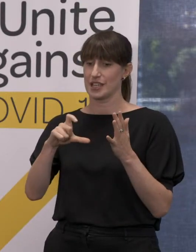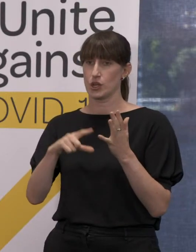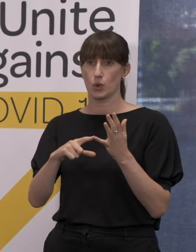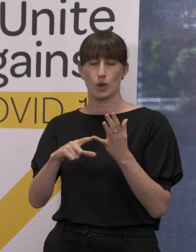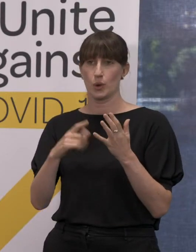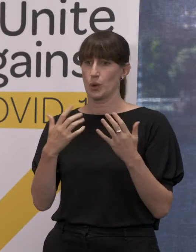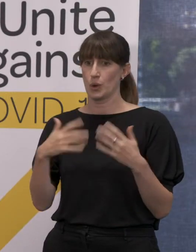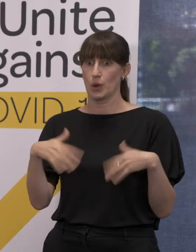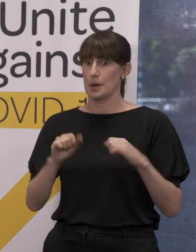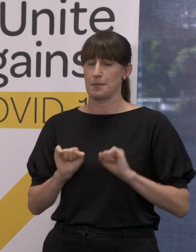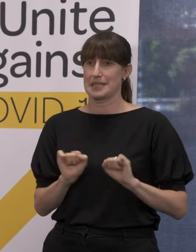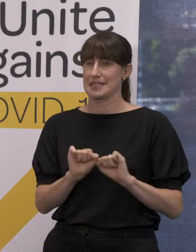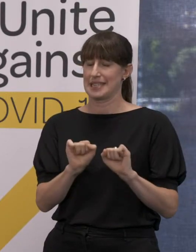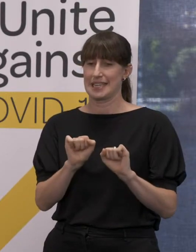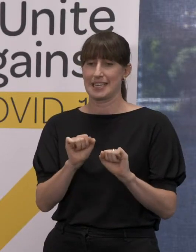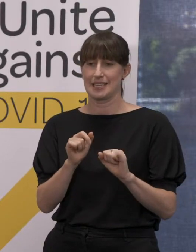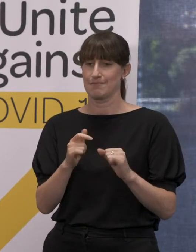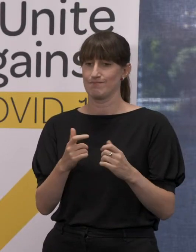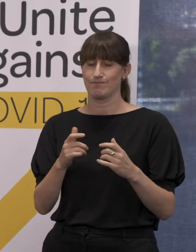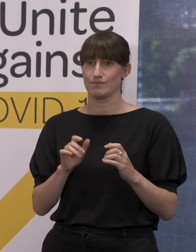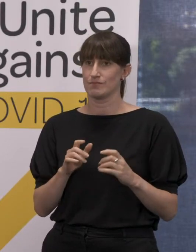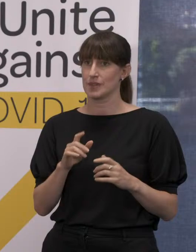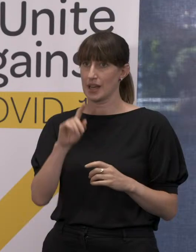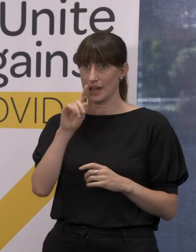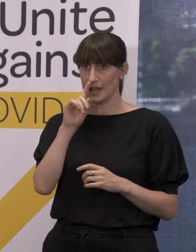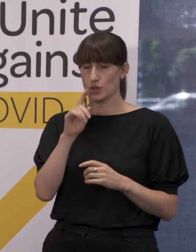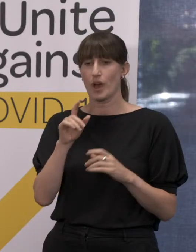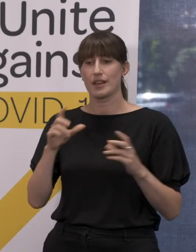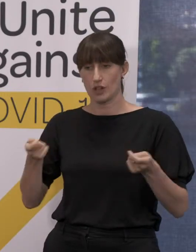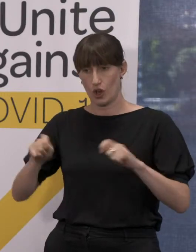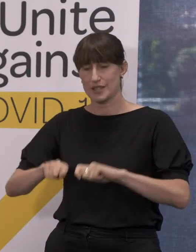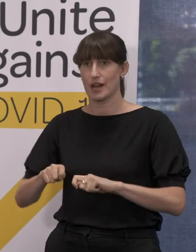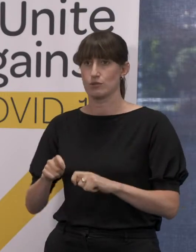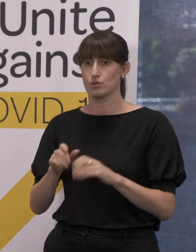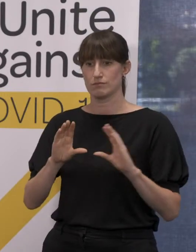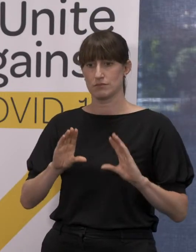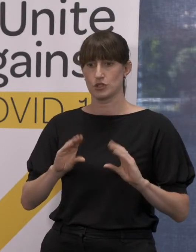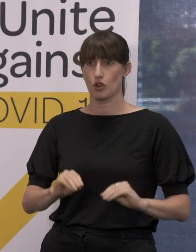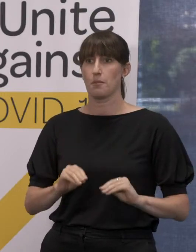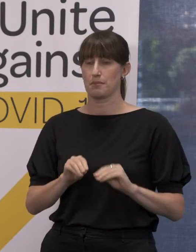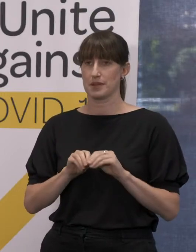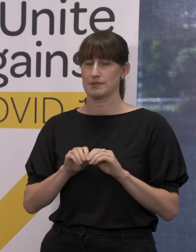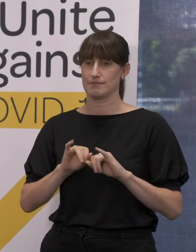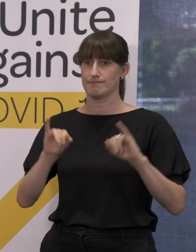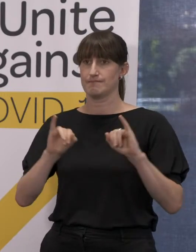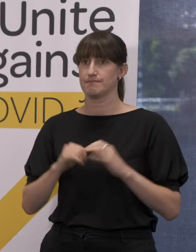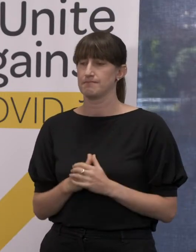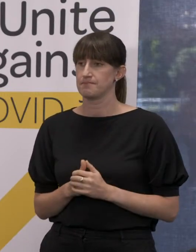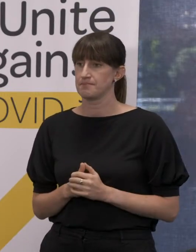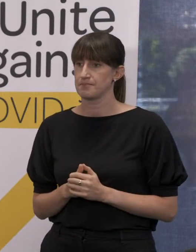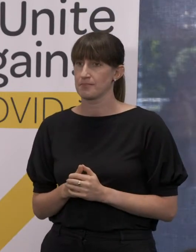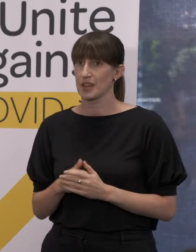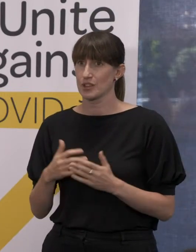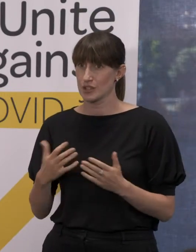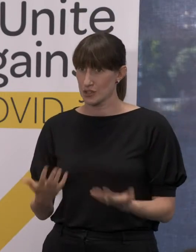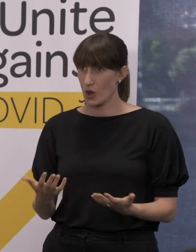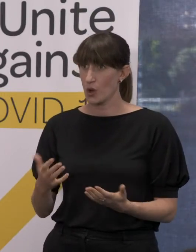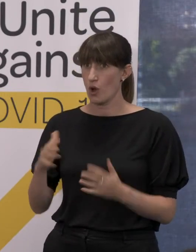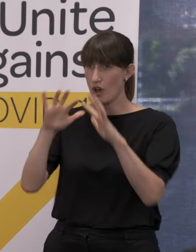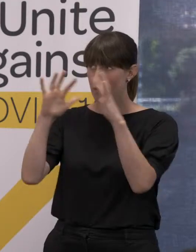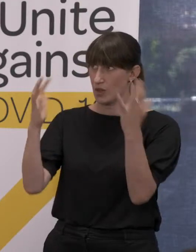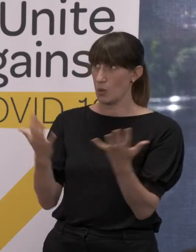So, as has always been the case over the last year, there is a very active global pandemic of COVID-19 still